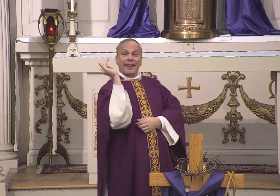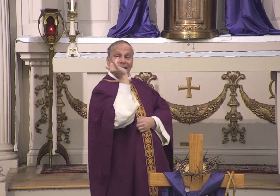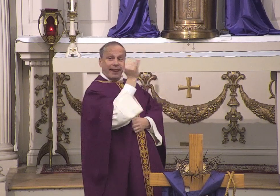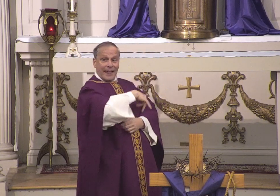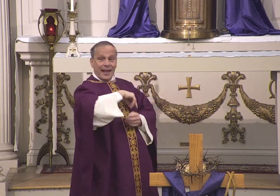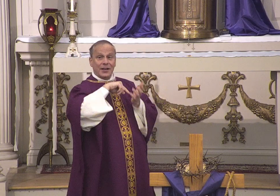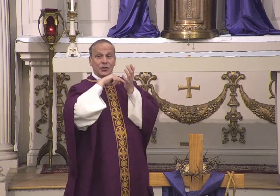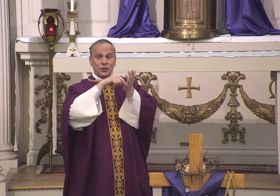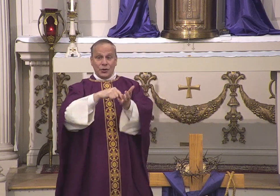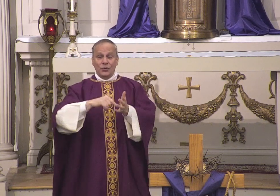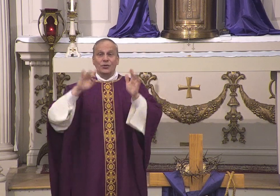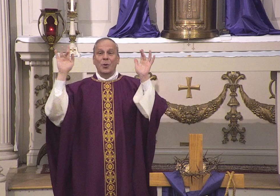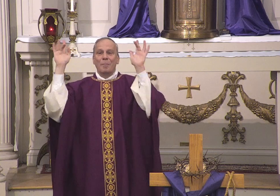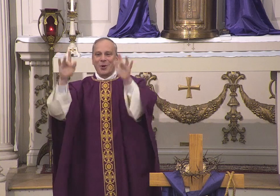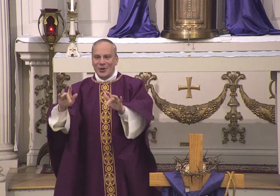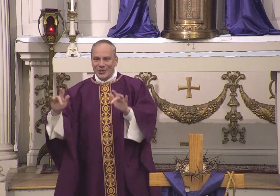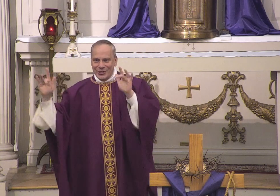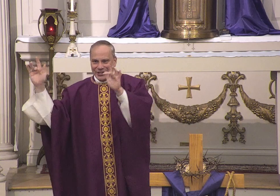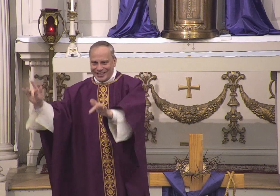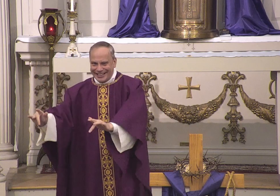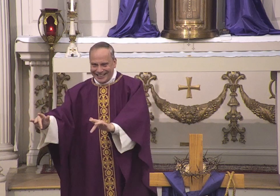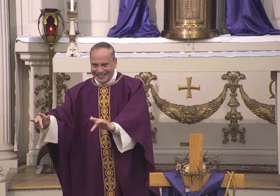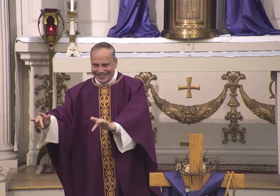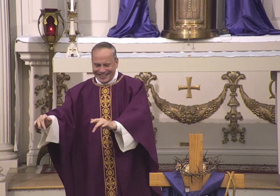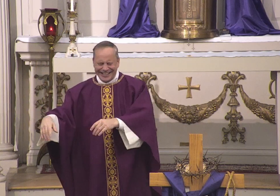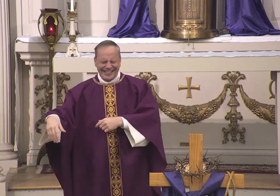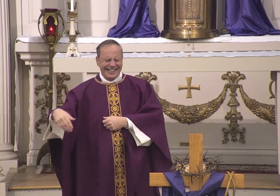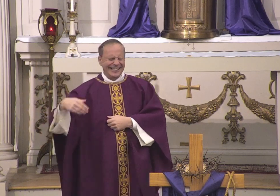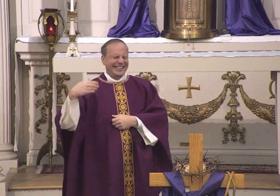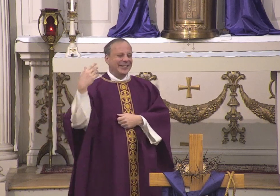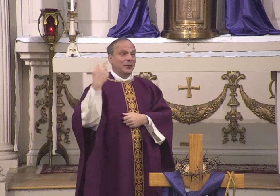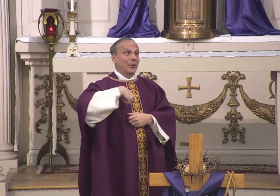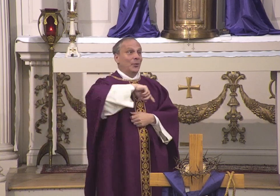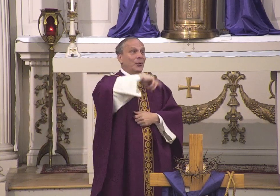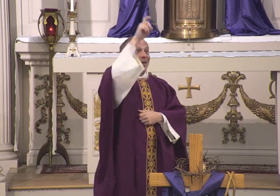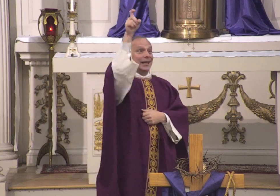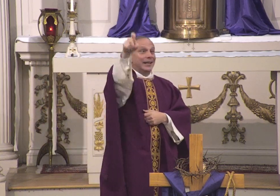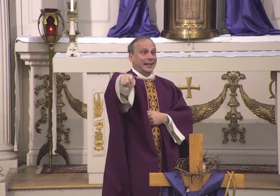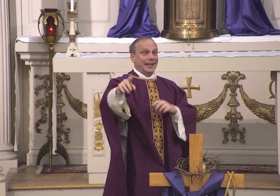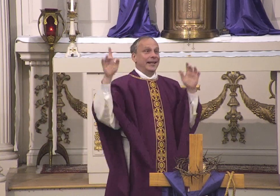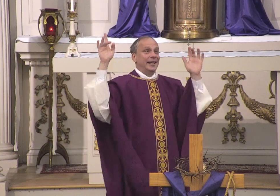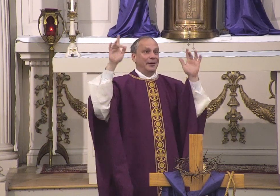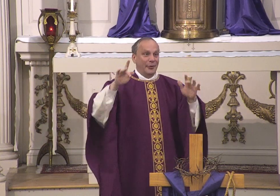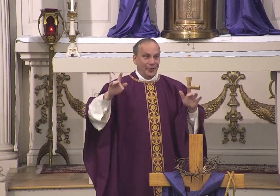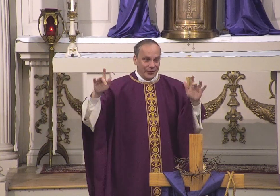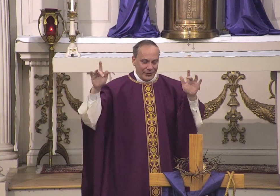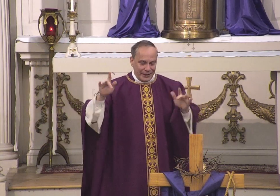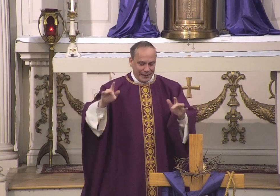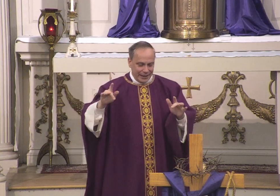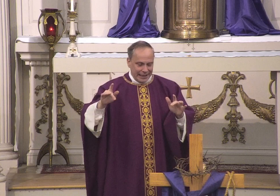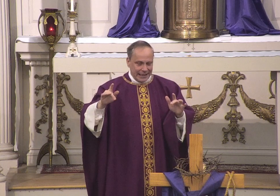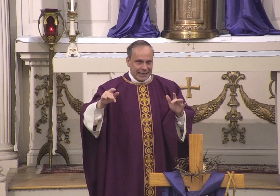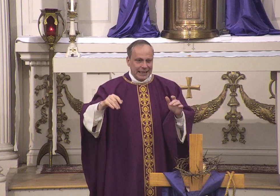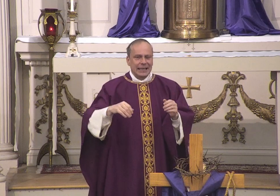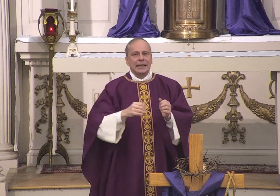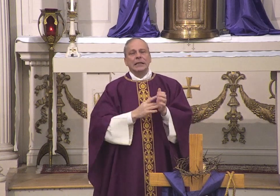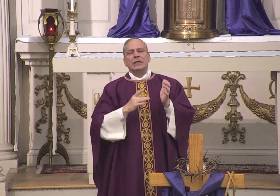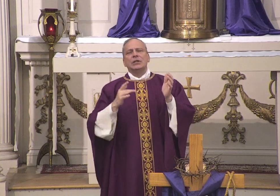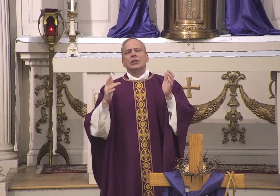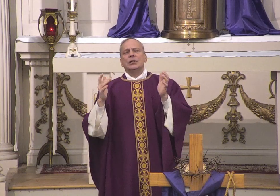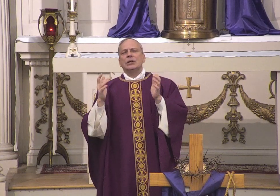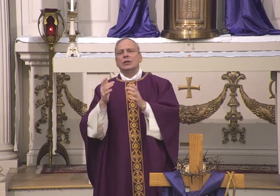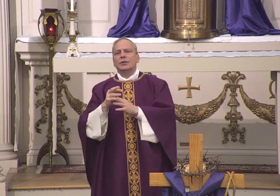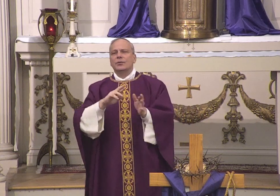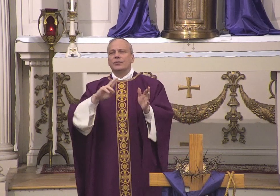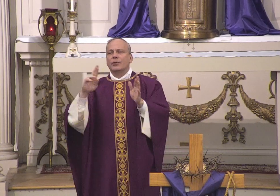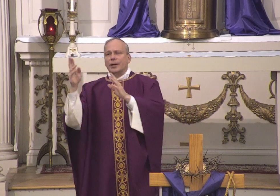work on the cross is more beautiful, is more powerful because it shows mercy. And that is the thing that